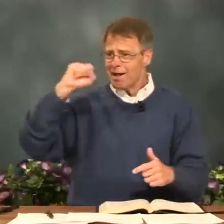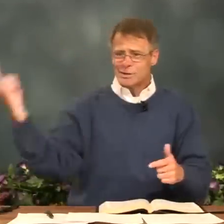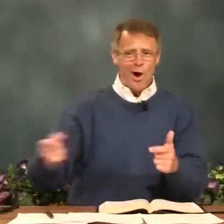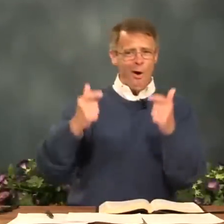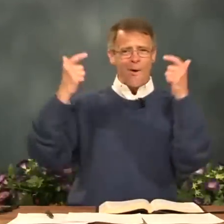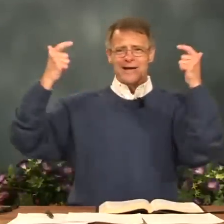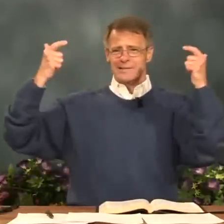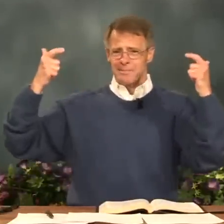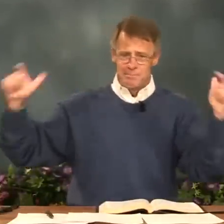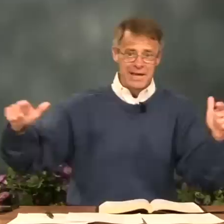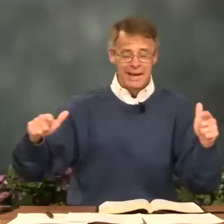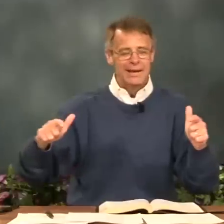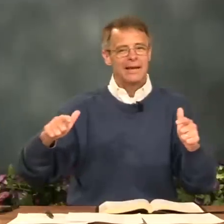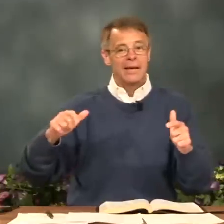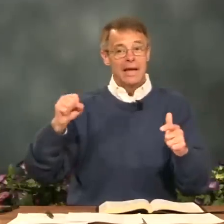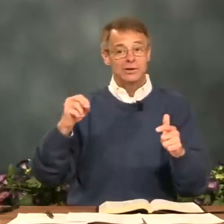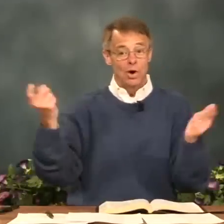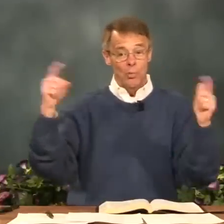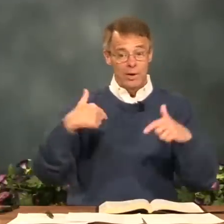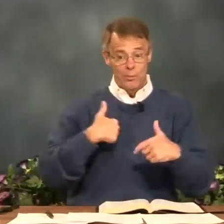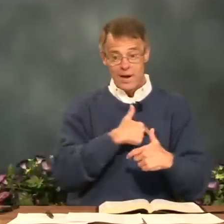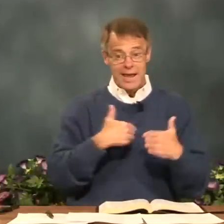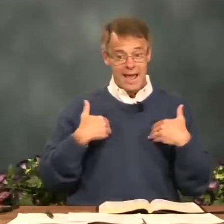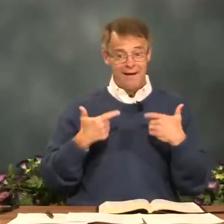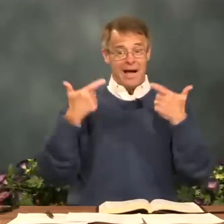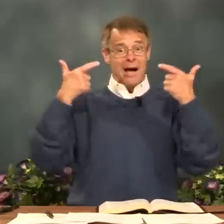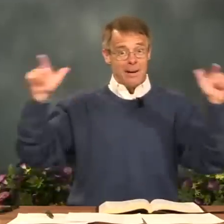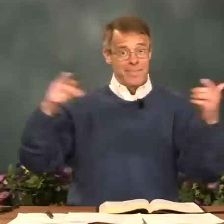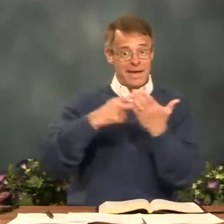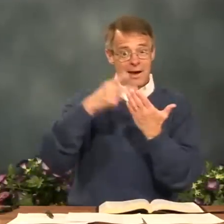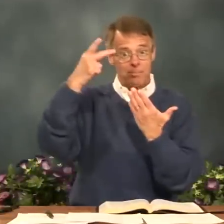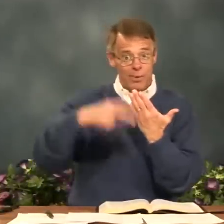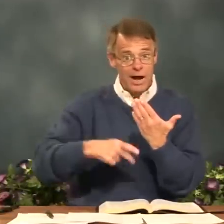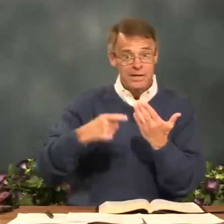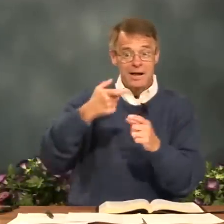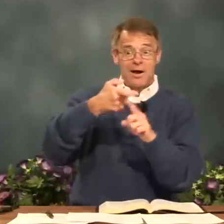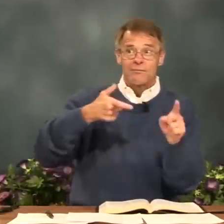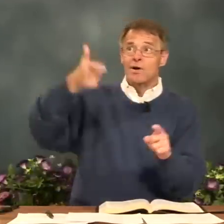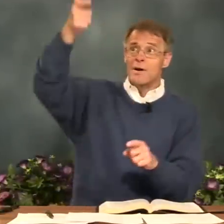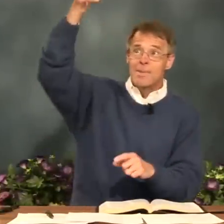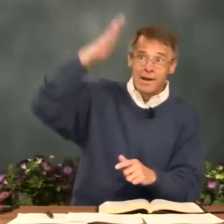is always big. And so when we have a big project from